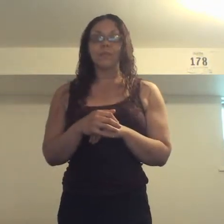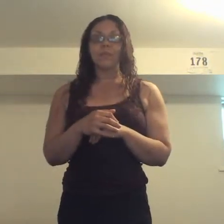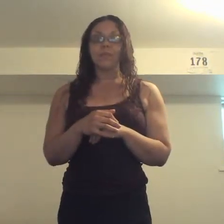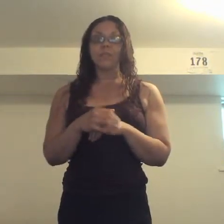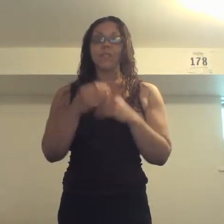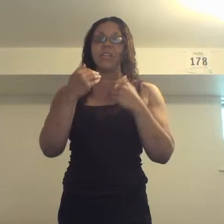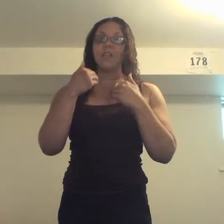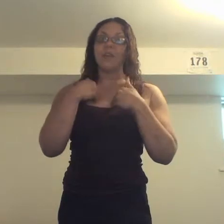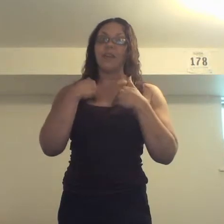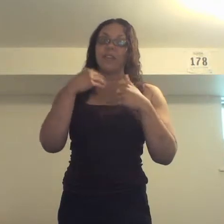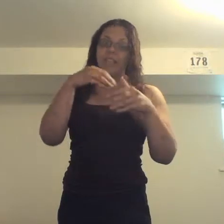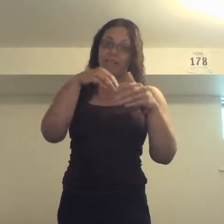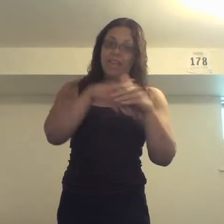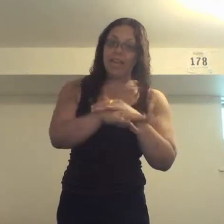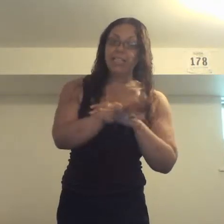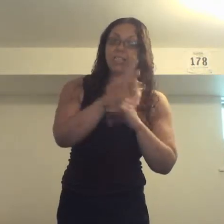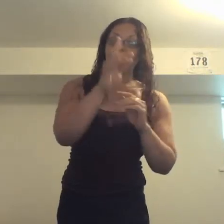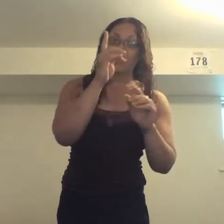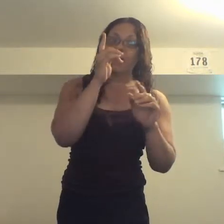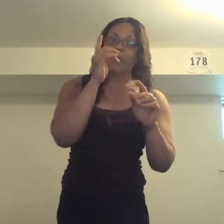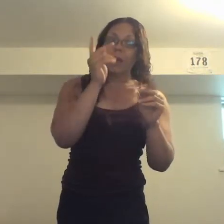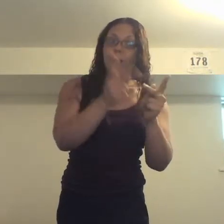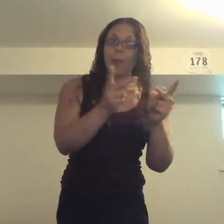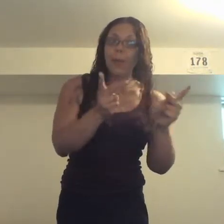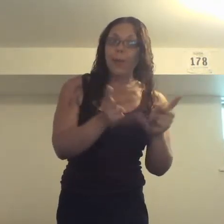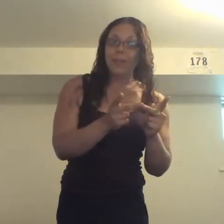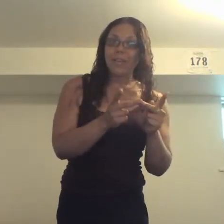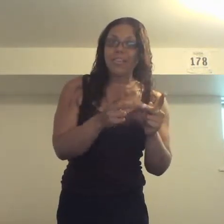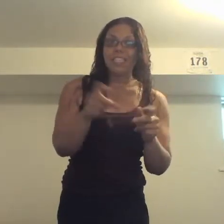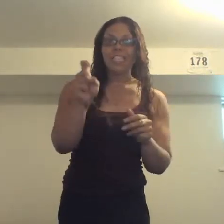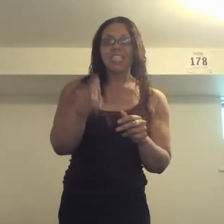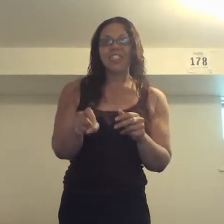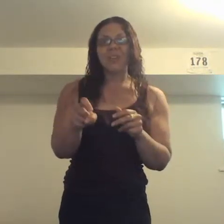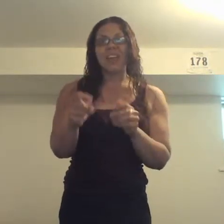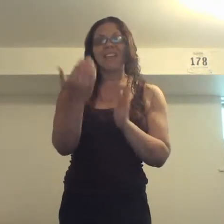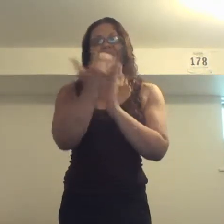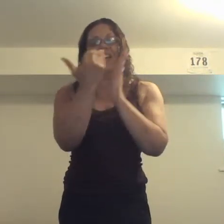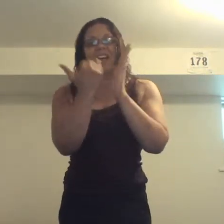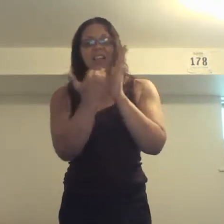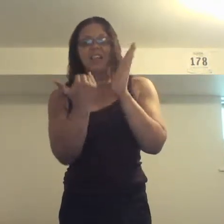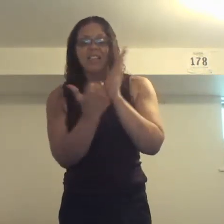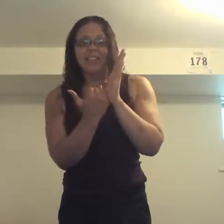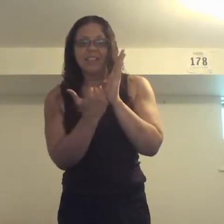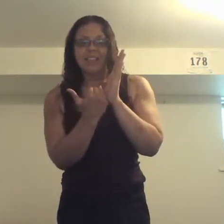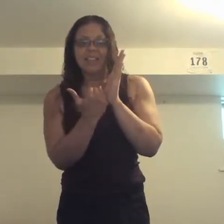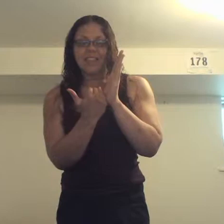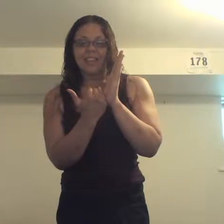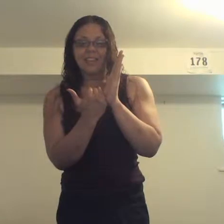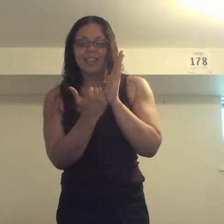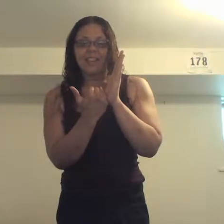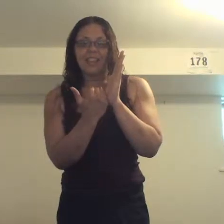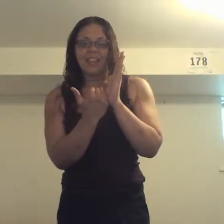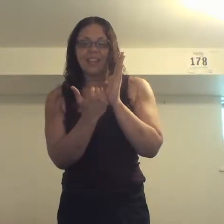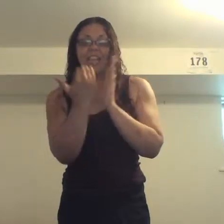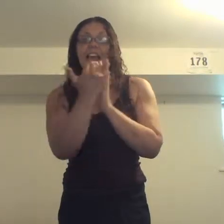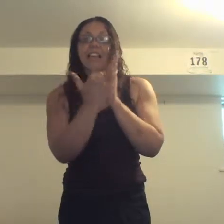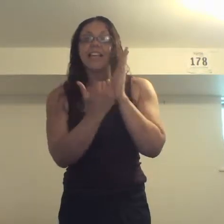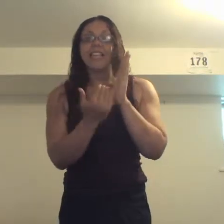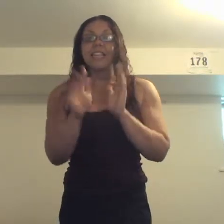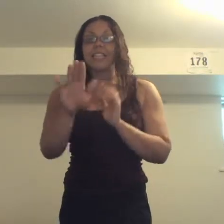get a permit for. You have to outline your trip for the individuals at the Forest Service, making sure that they know where you're